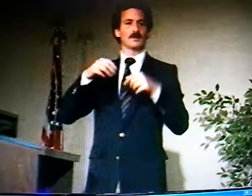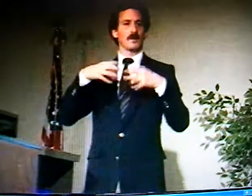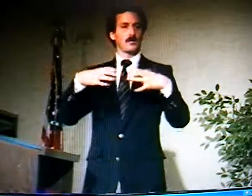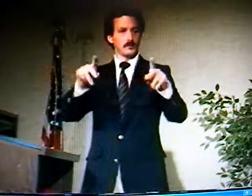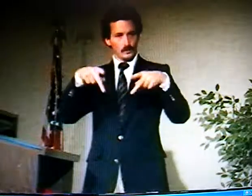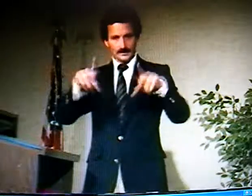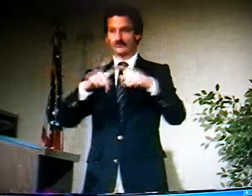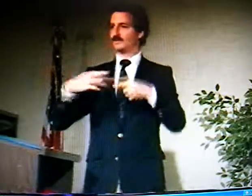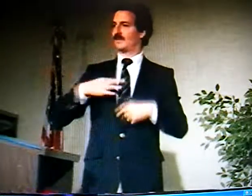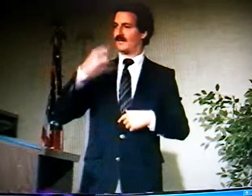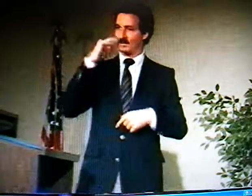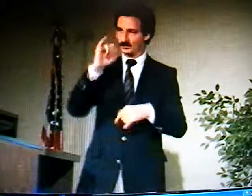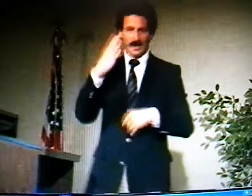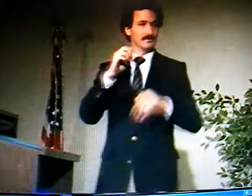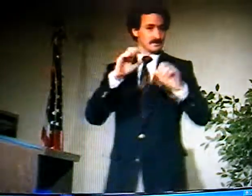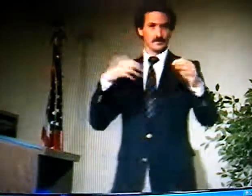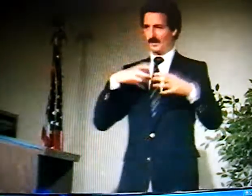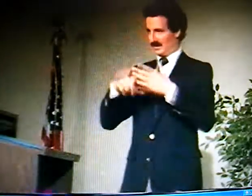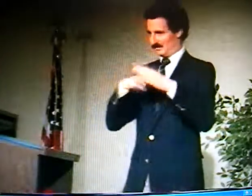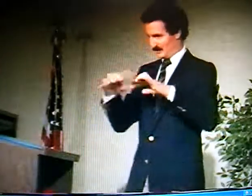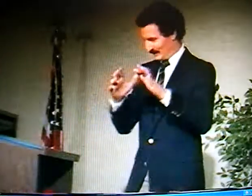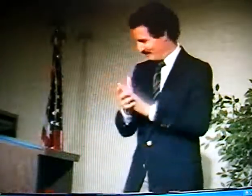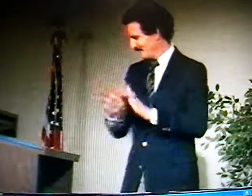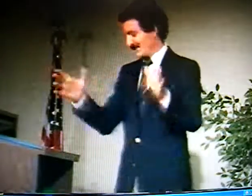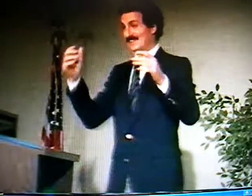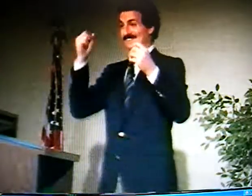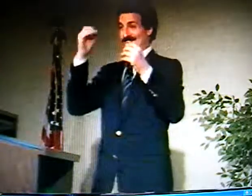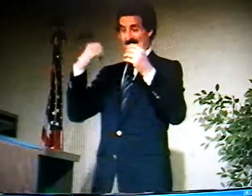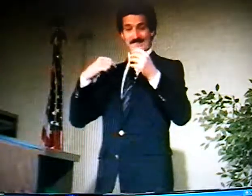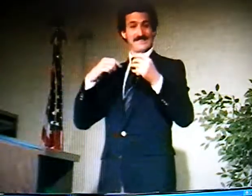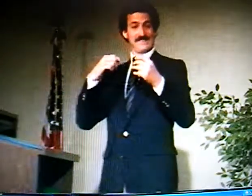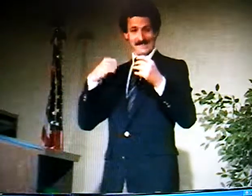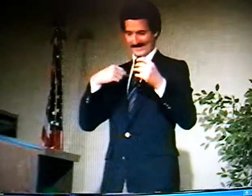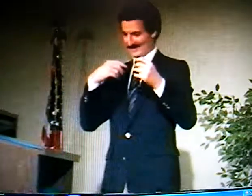past. So I was able to go through different opportunities with them,